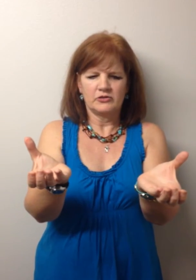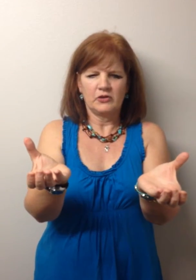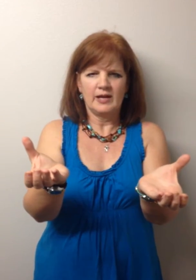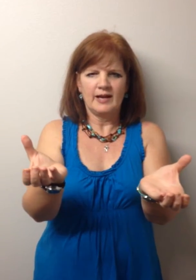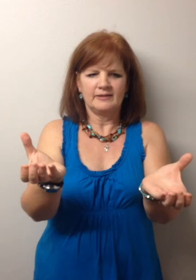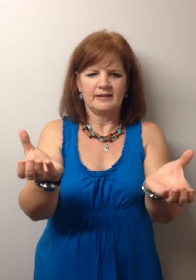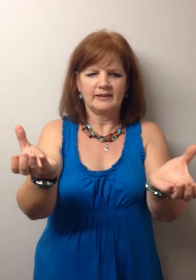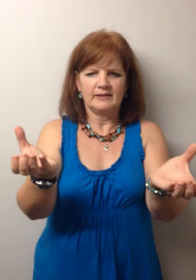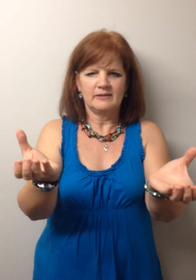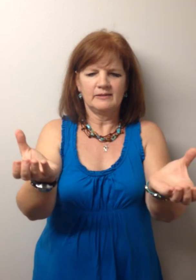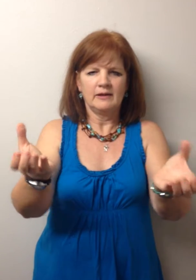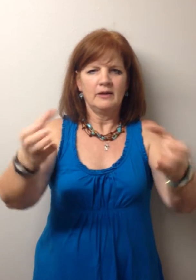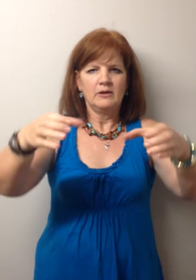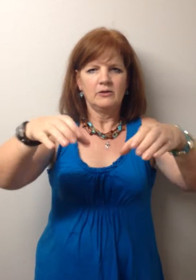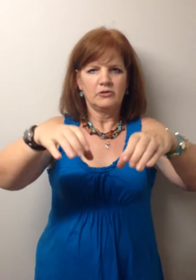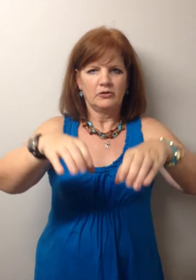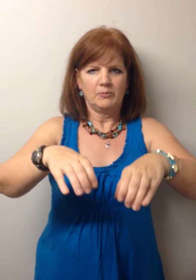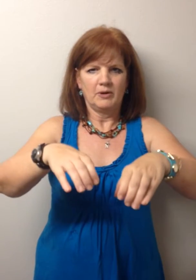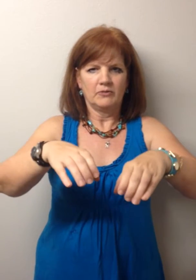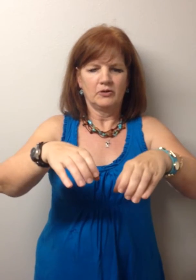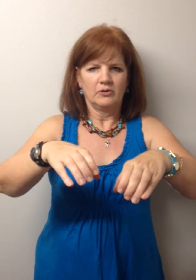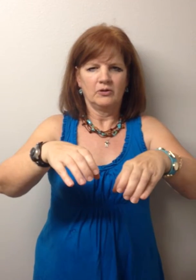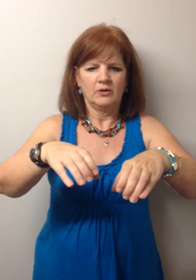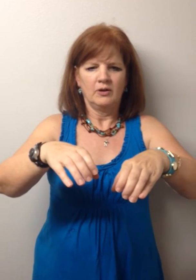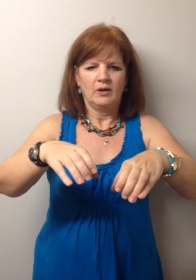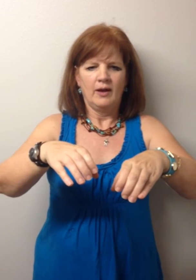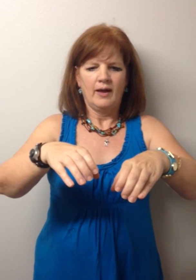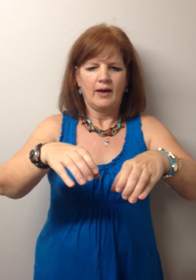C hands like this, you turn them over.